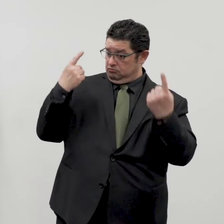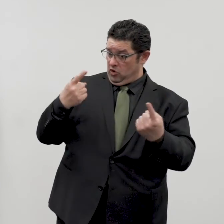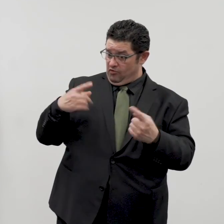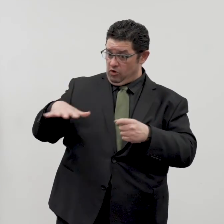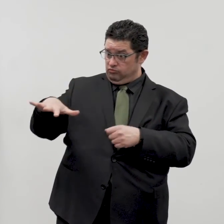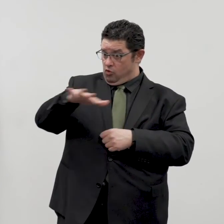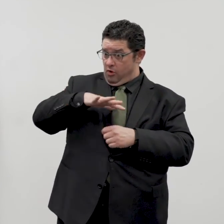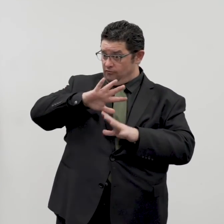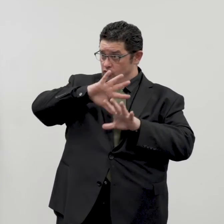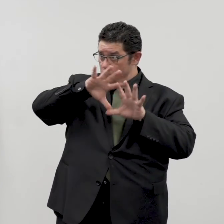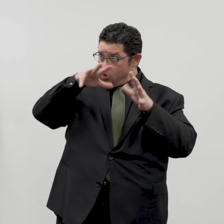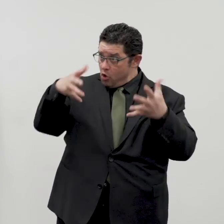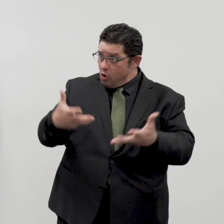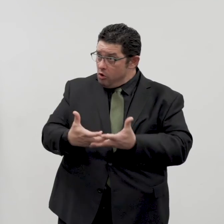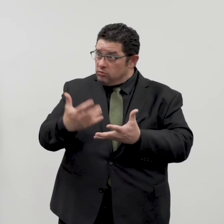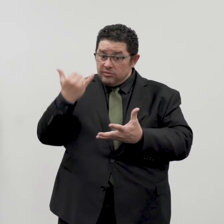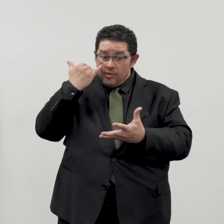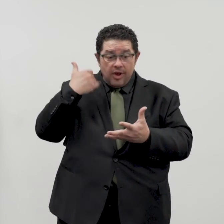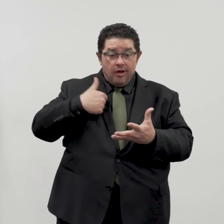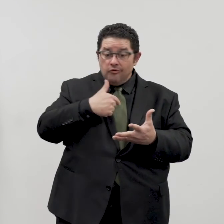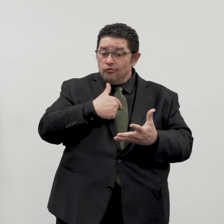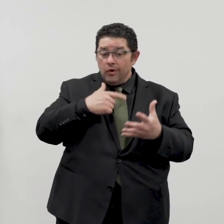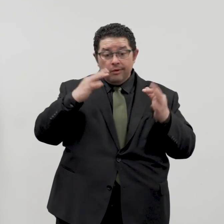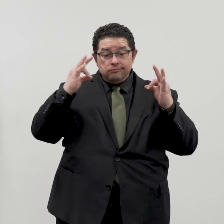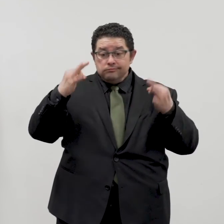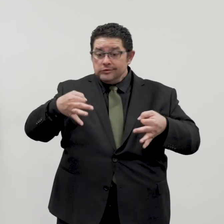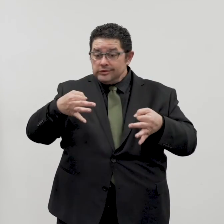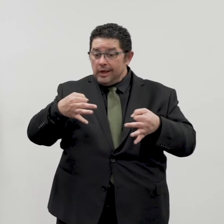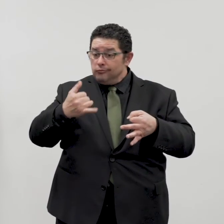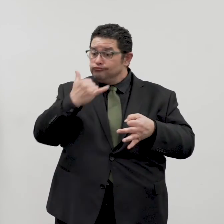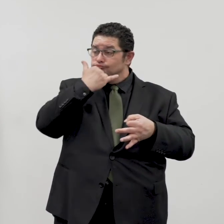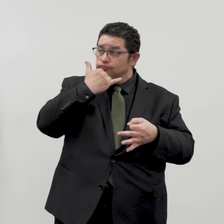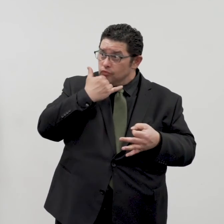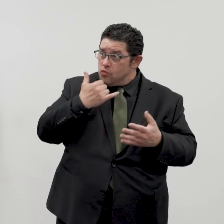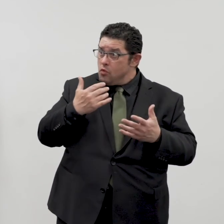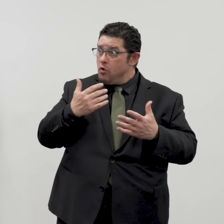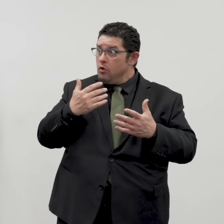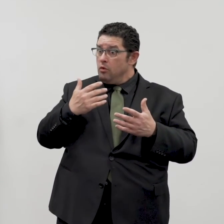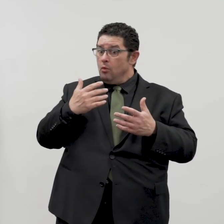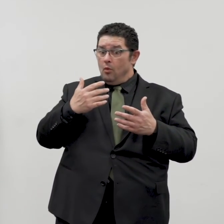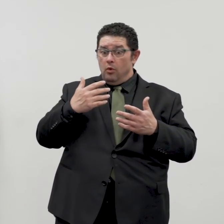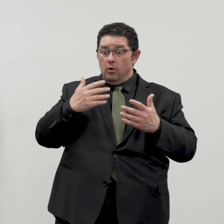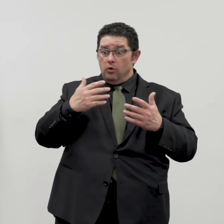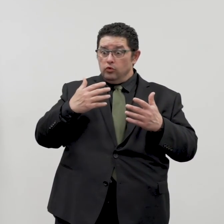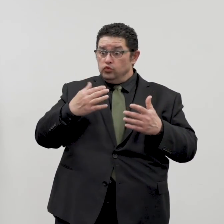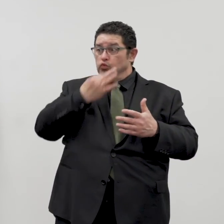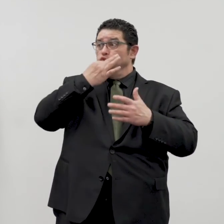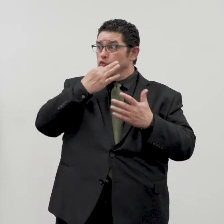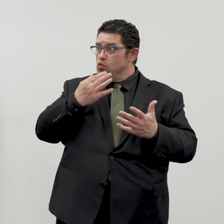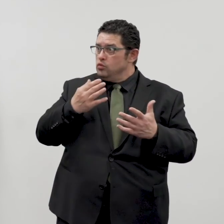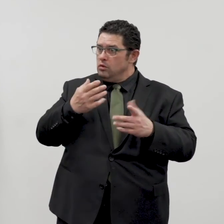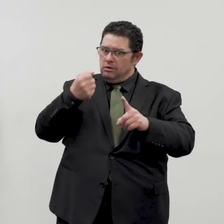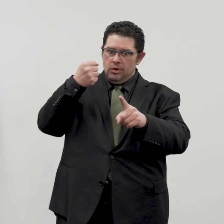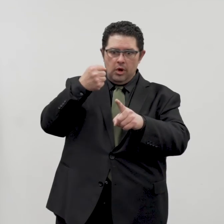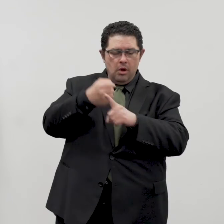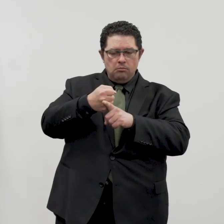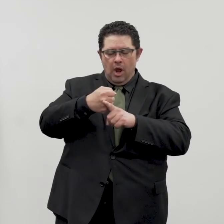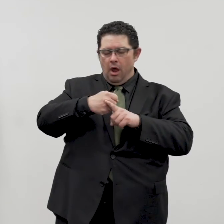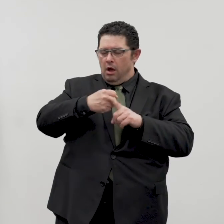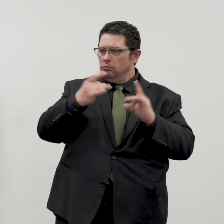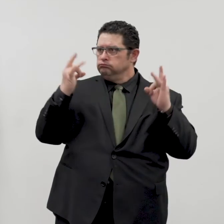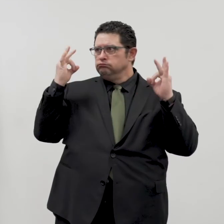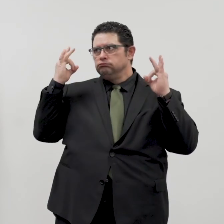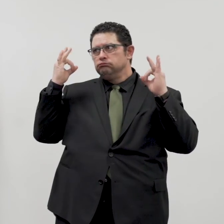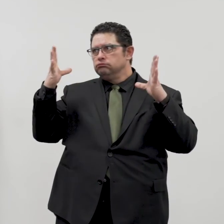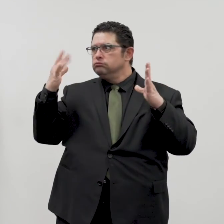that if we don't make the right decisions at the right point in time, then the impact will be devastating. If we manage